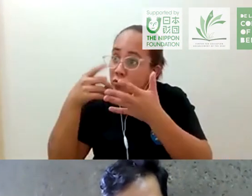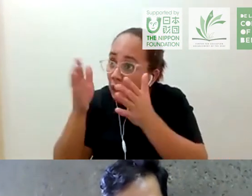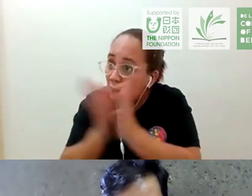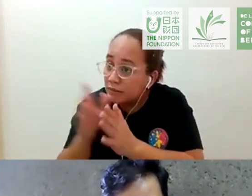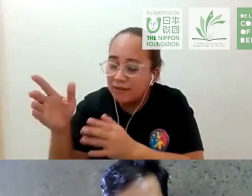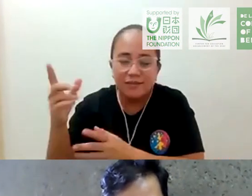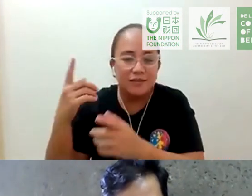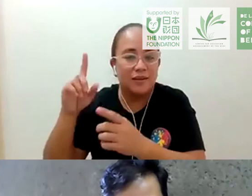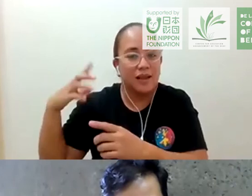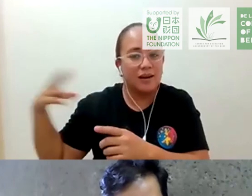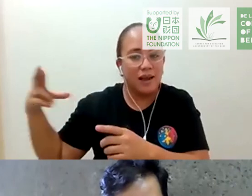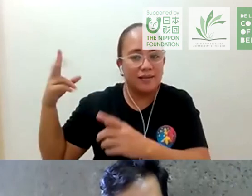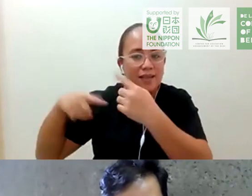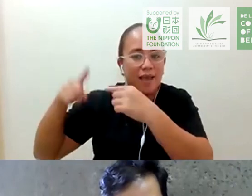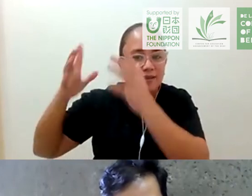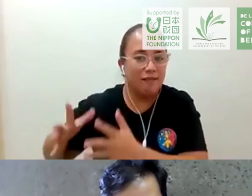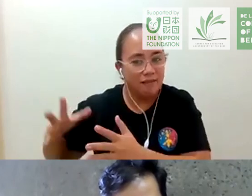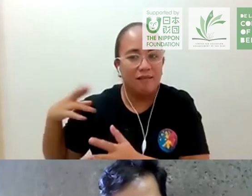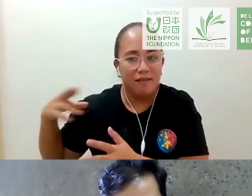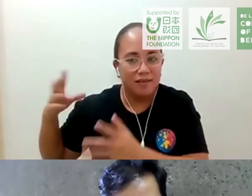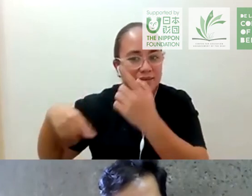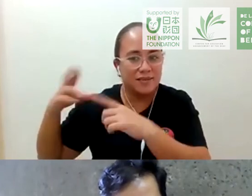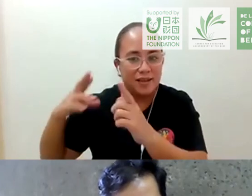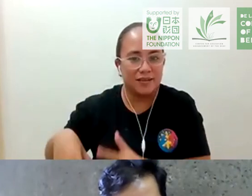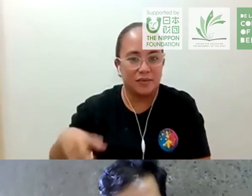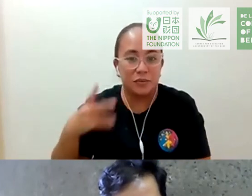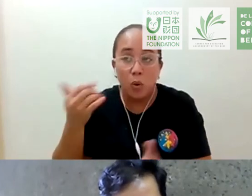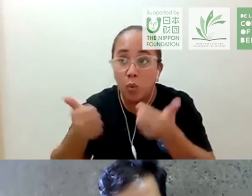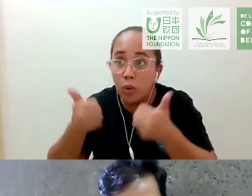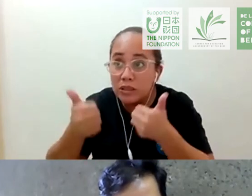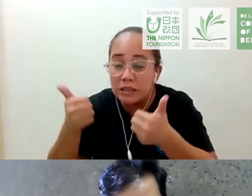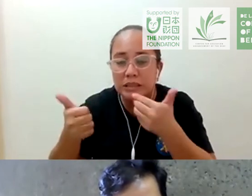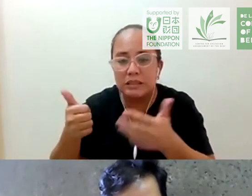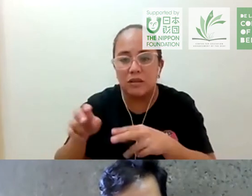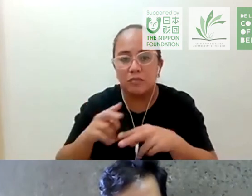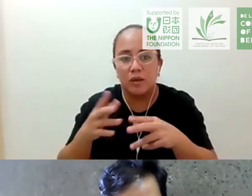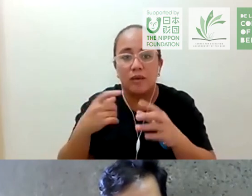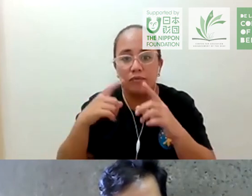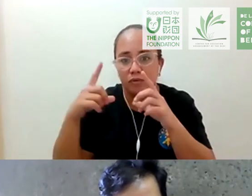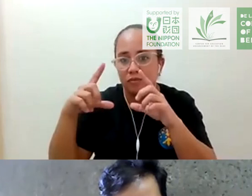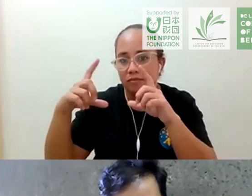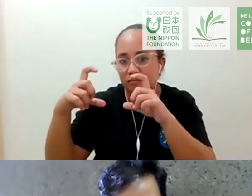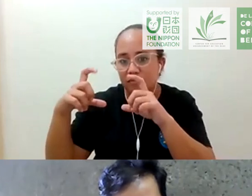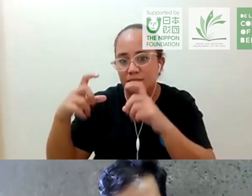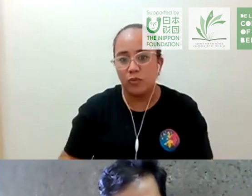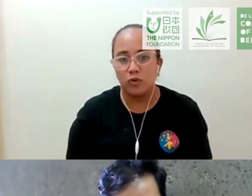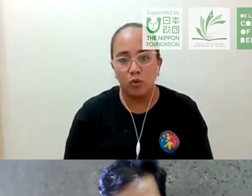signer which hand moves on with the right-handed signer when you take the photo.